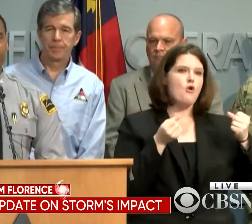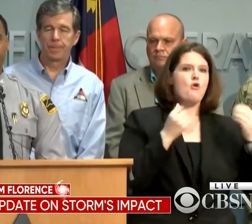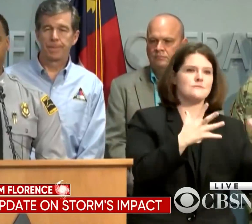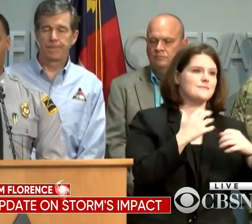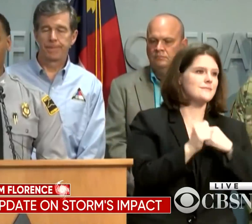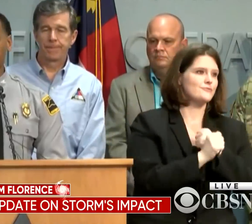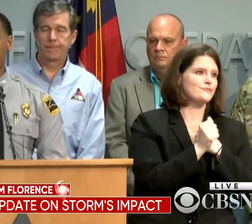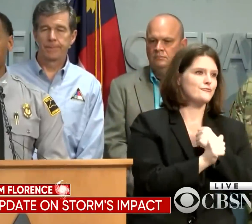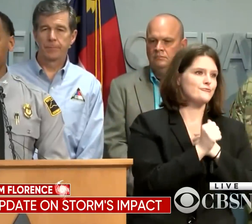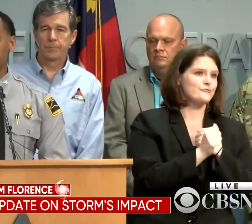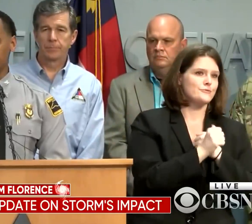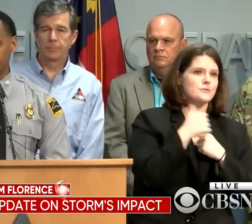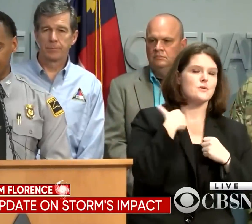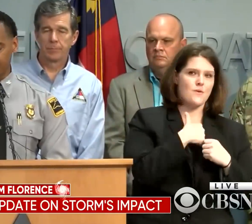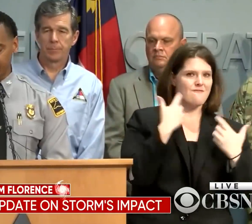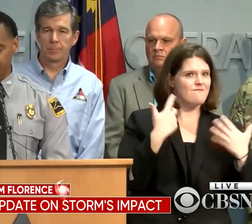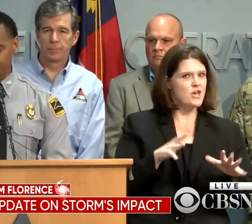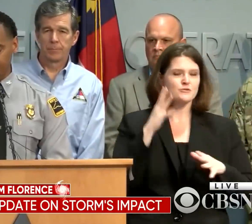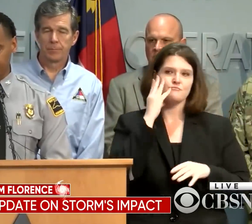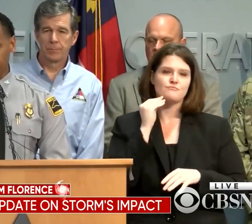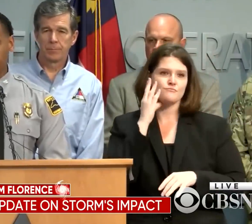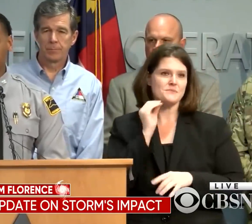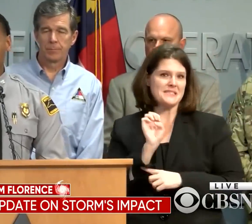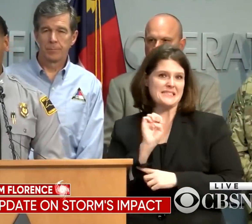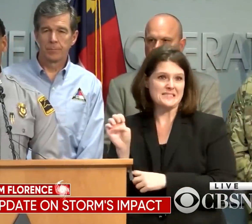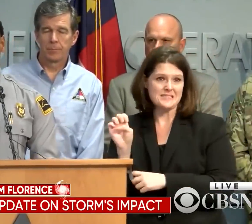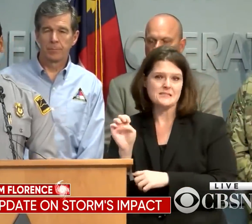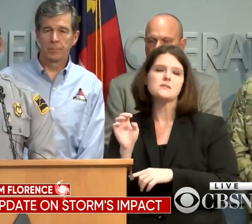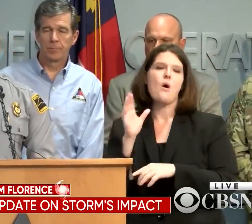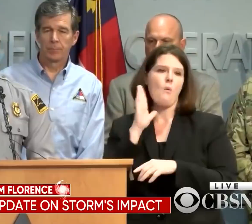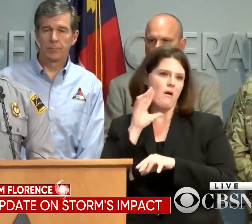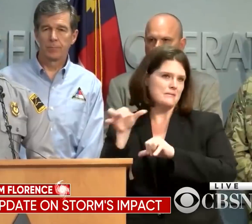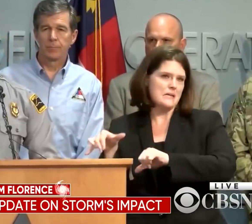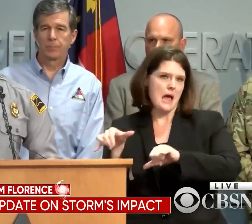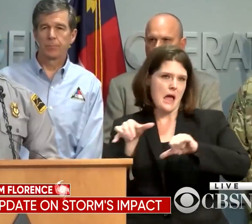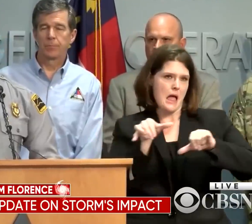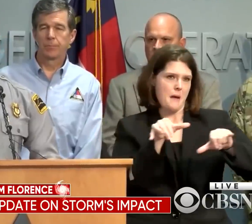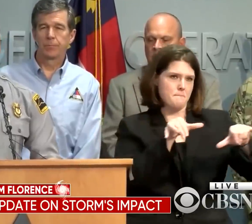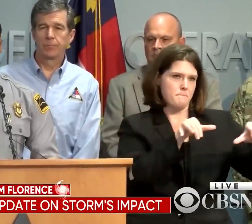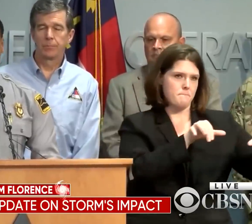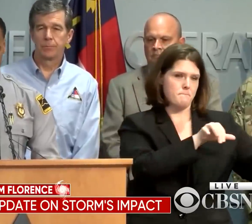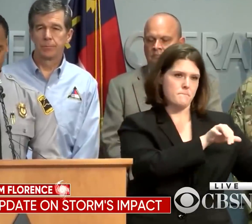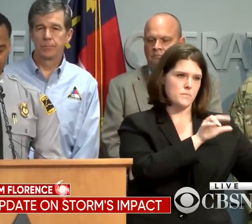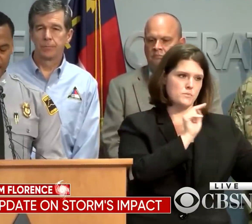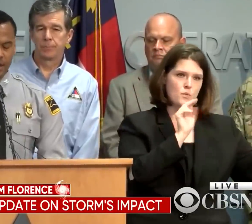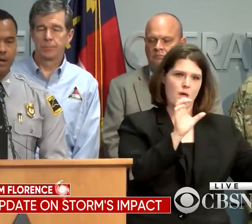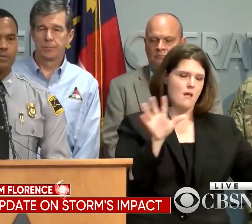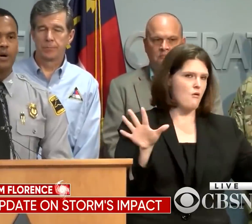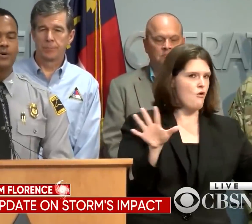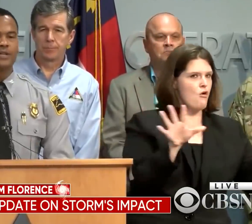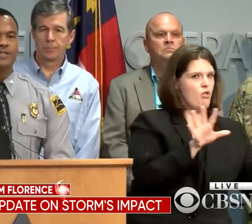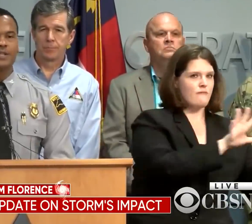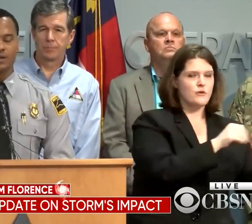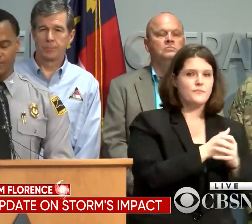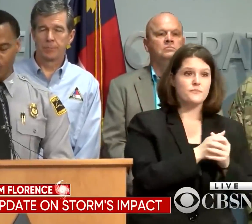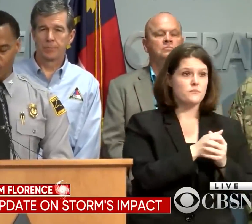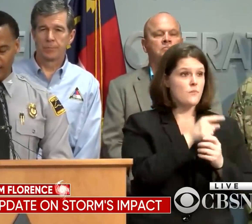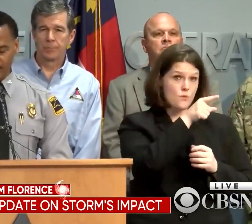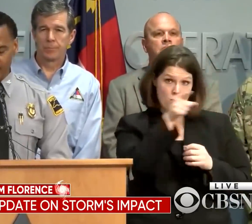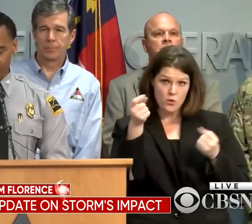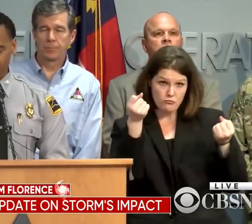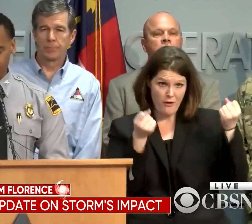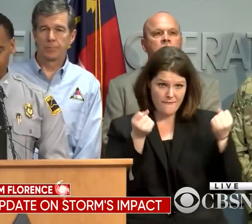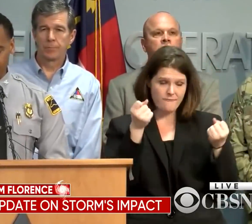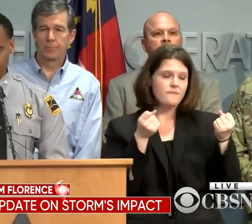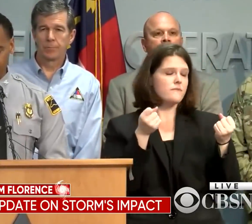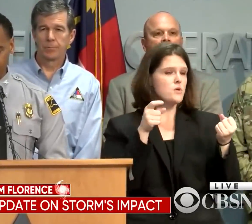that we've already faced in the sandhills to the eastern portions of our state. Motorists should avoid